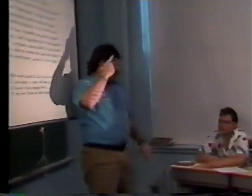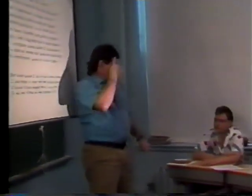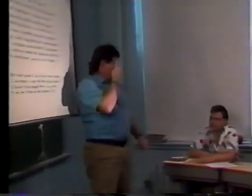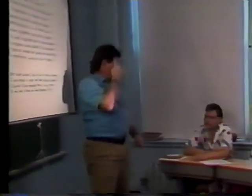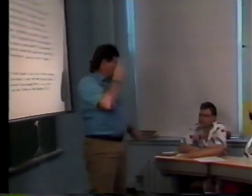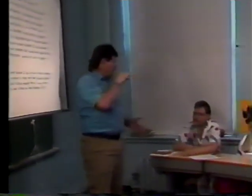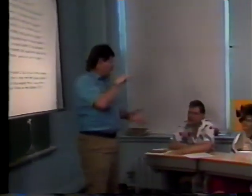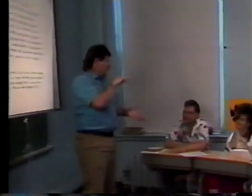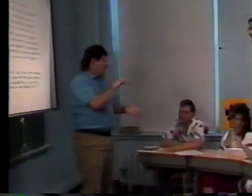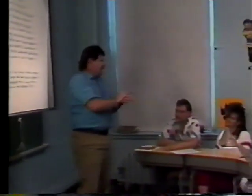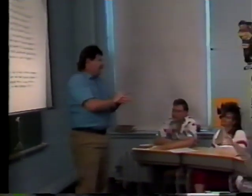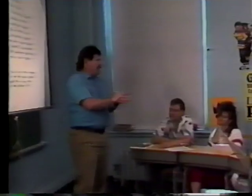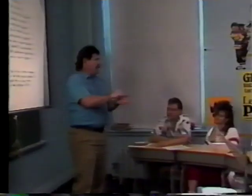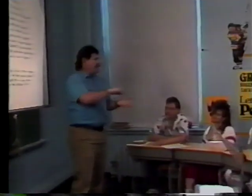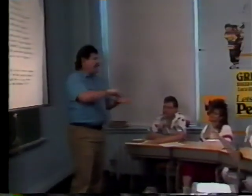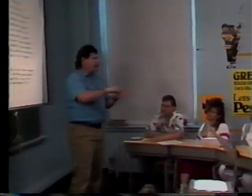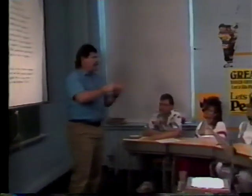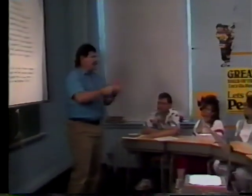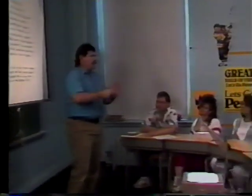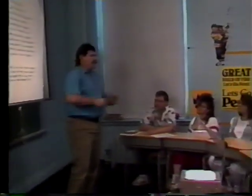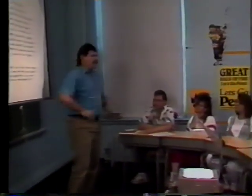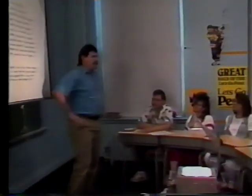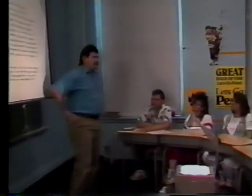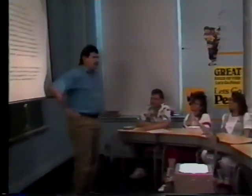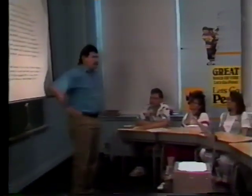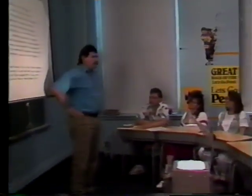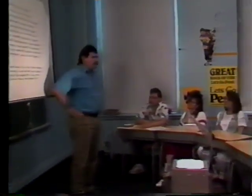What do you think that means?